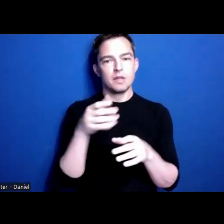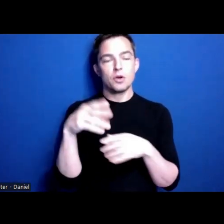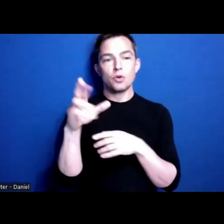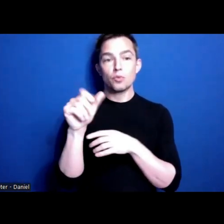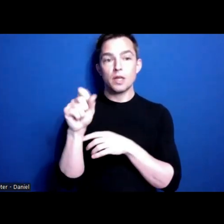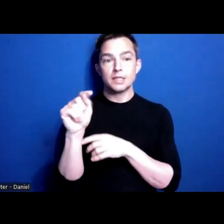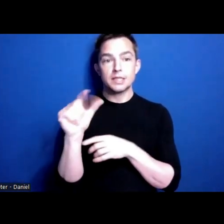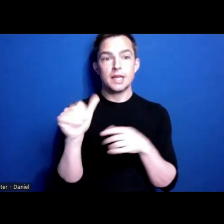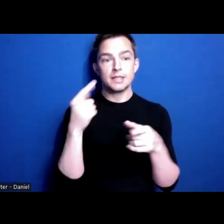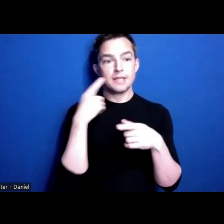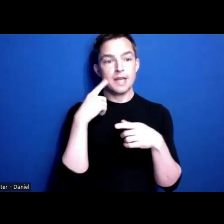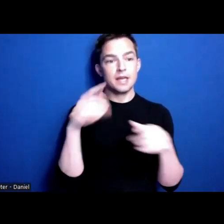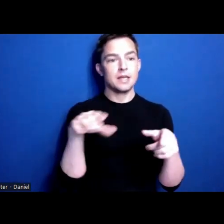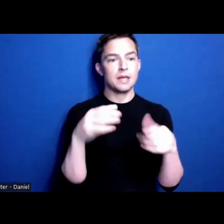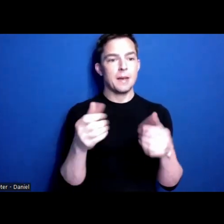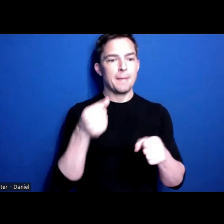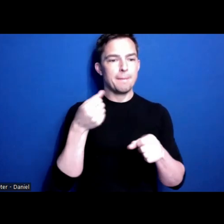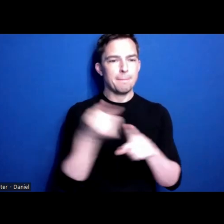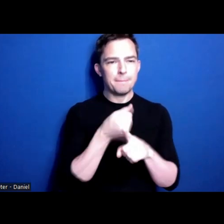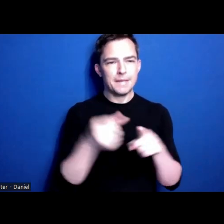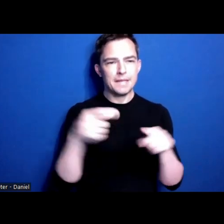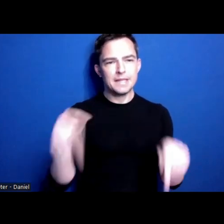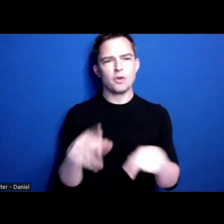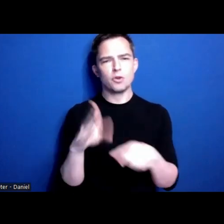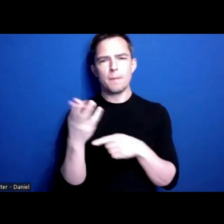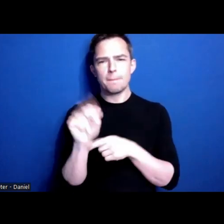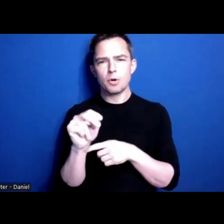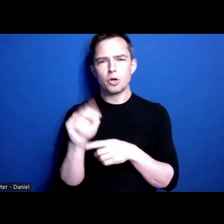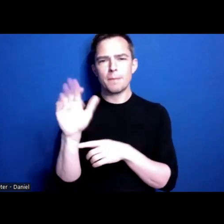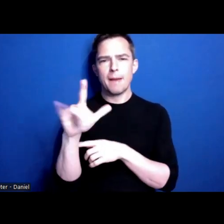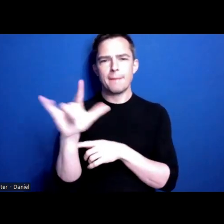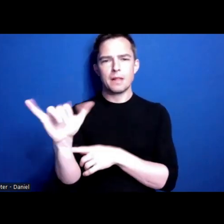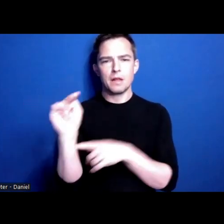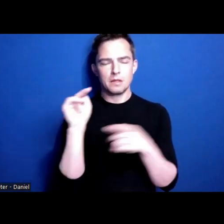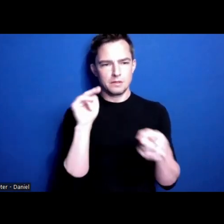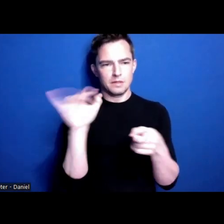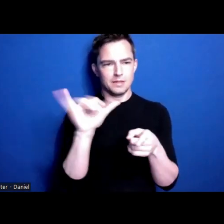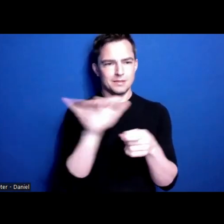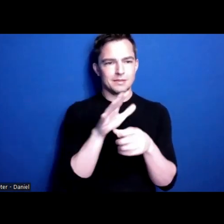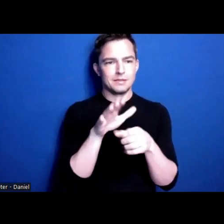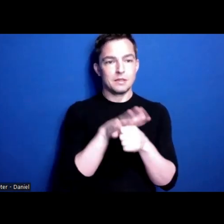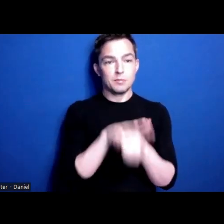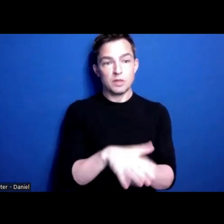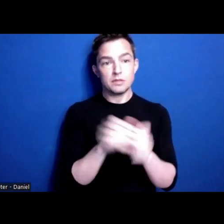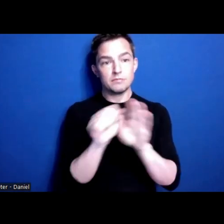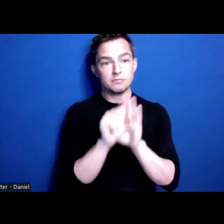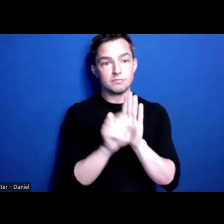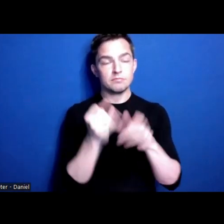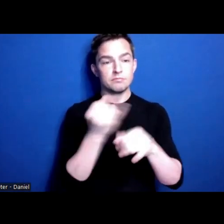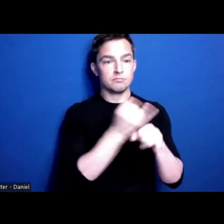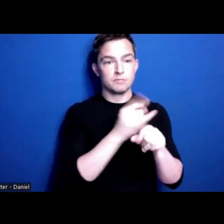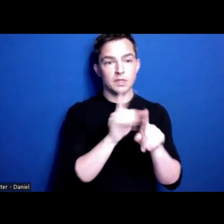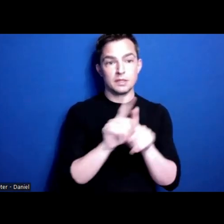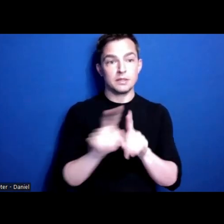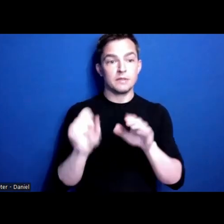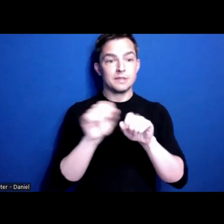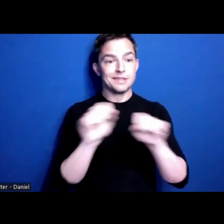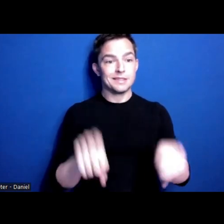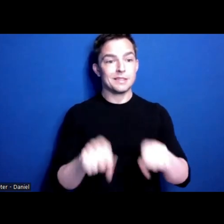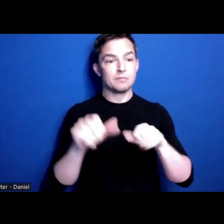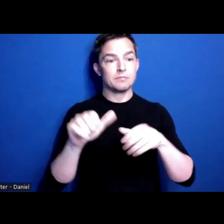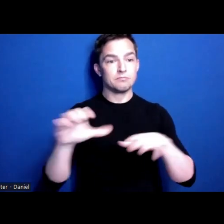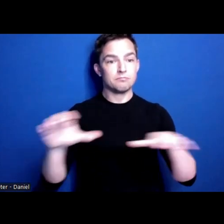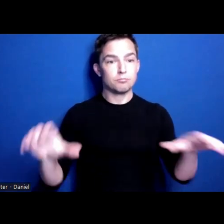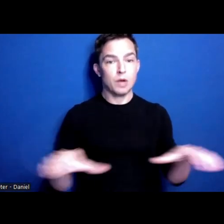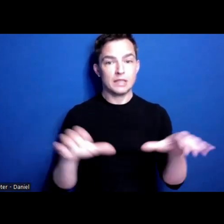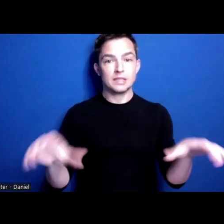down or burn Babylon as a call for the destruction of oppressive state institutions and the systems and practices that